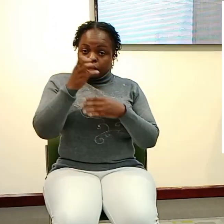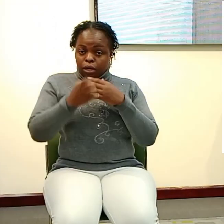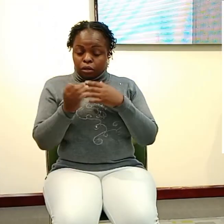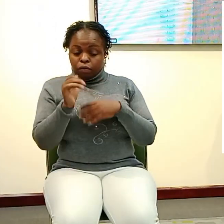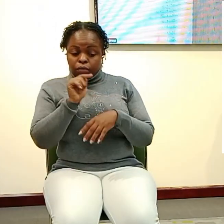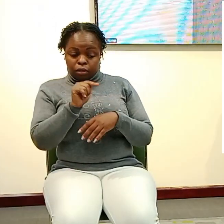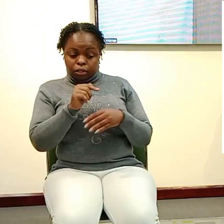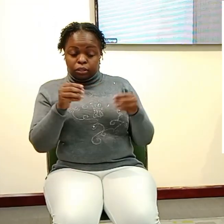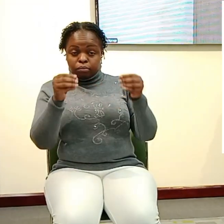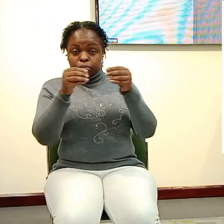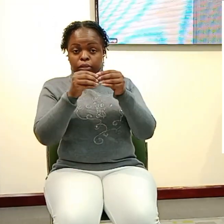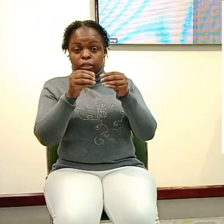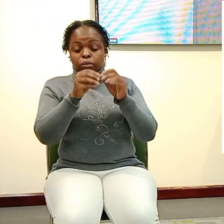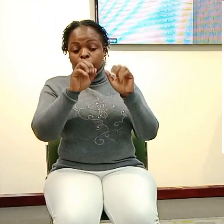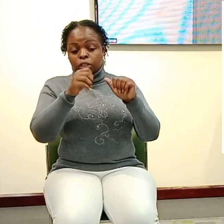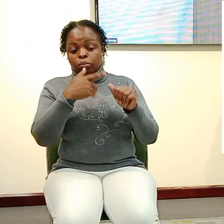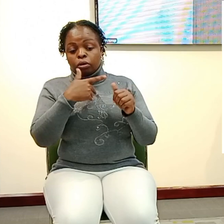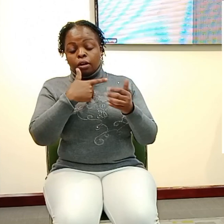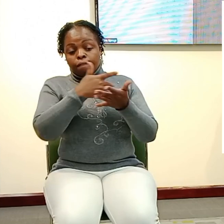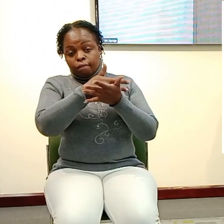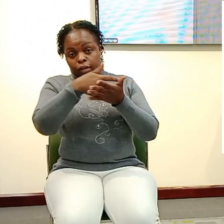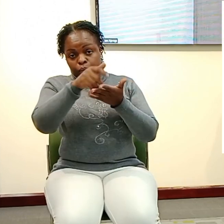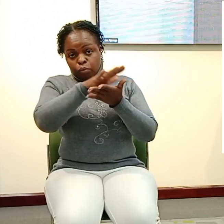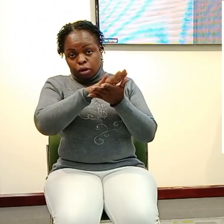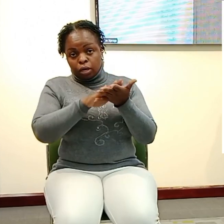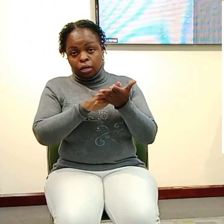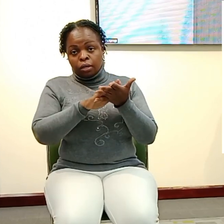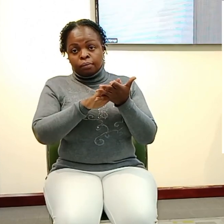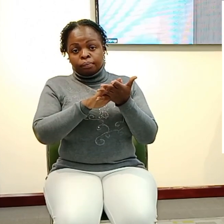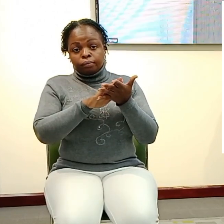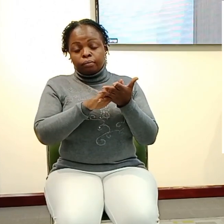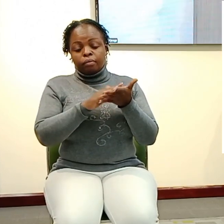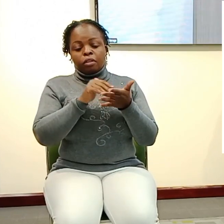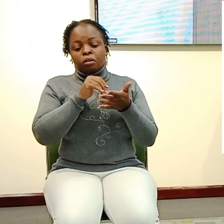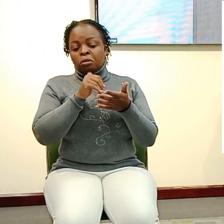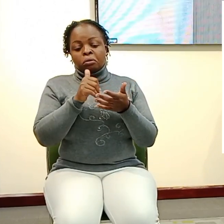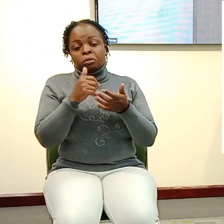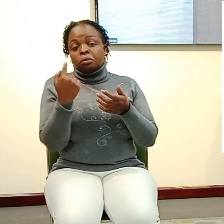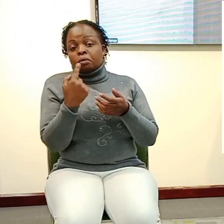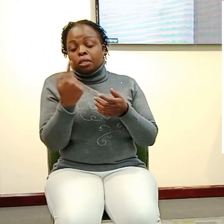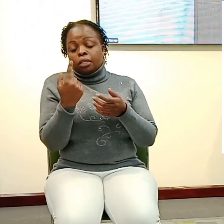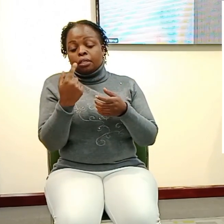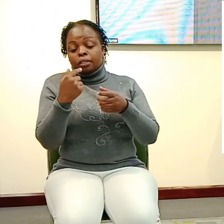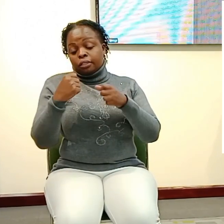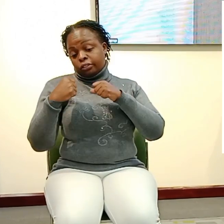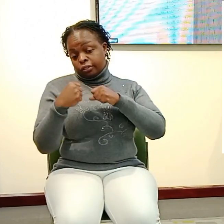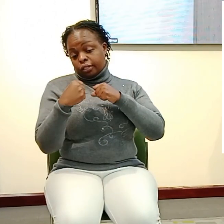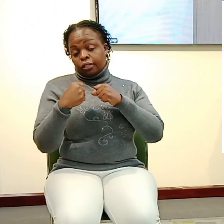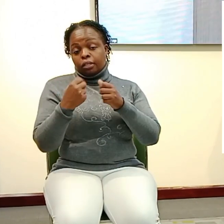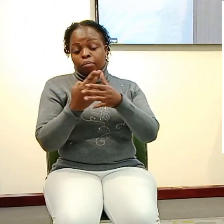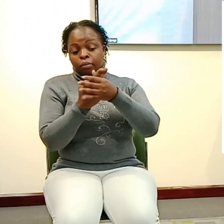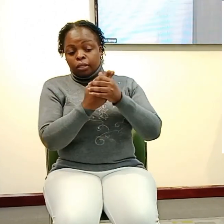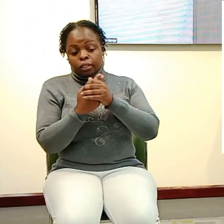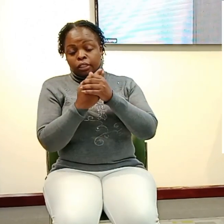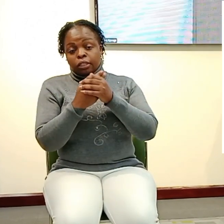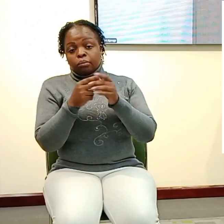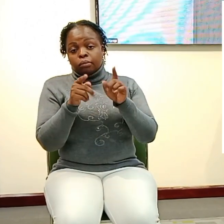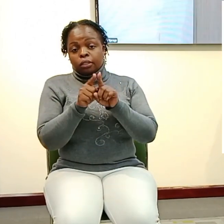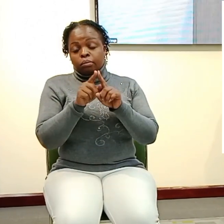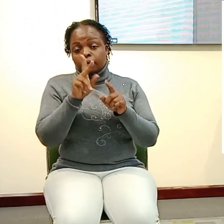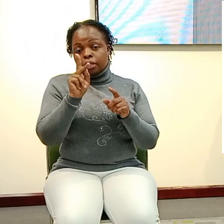this meeting, we will have a framework that not only strengthens the partnership between Kiwopa and women's